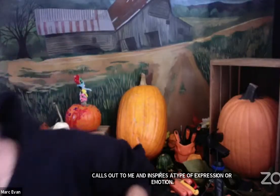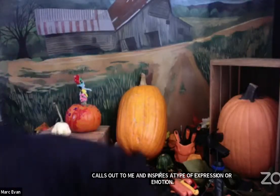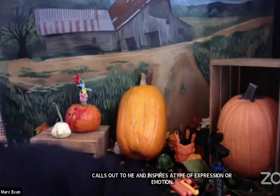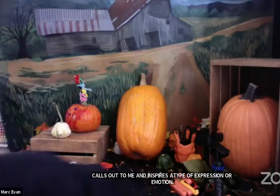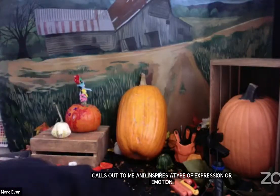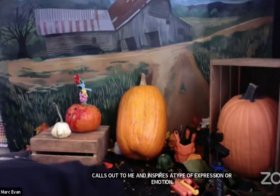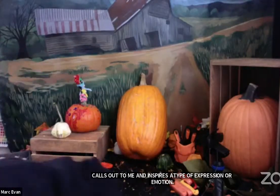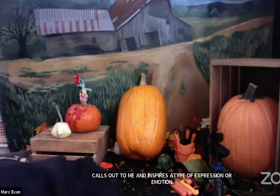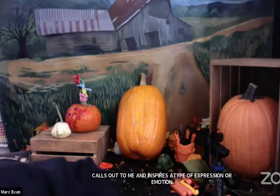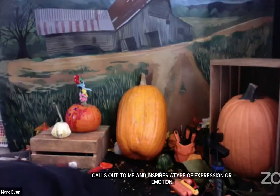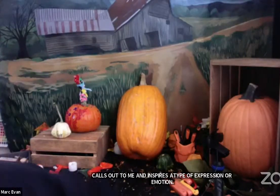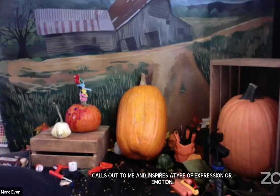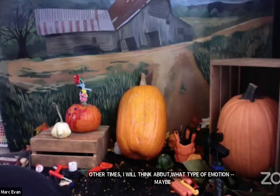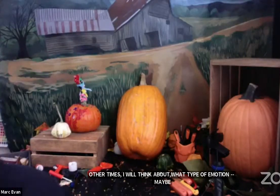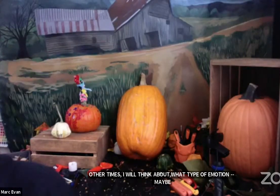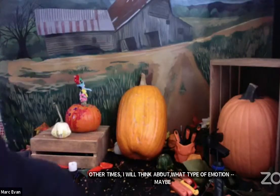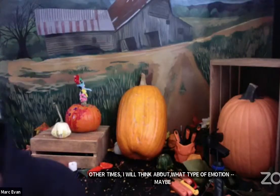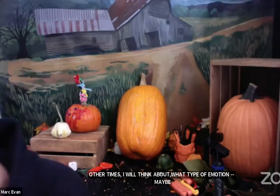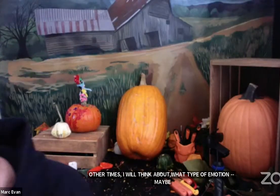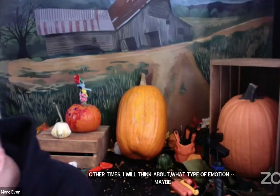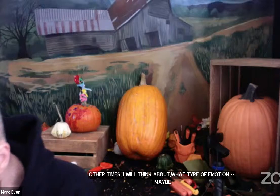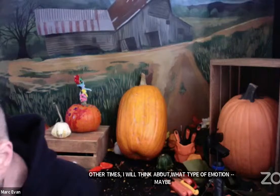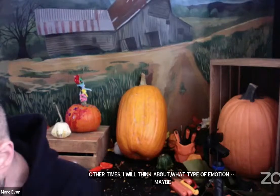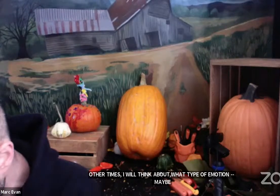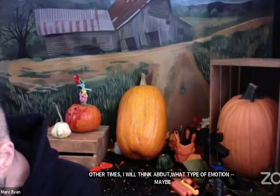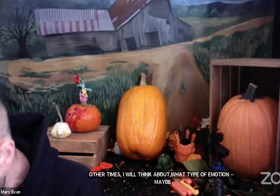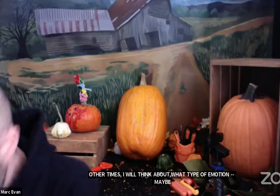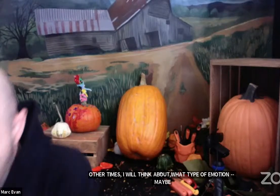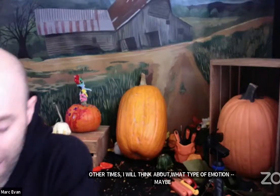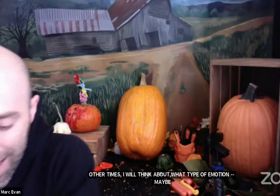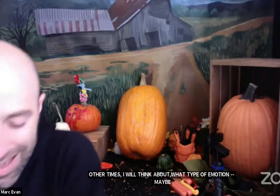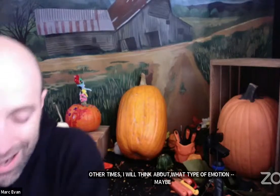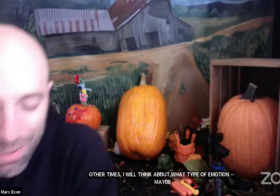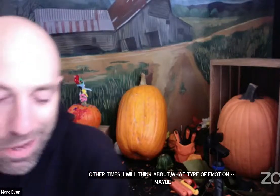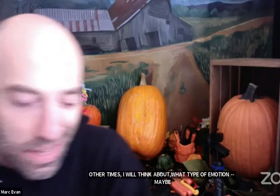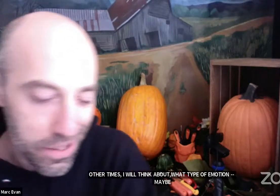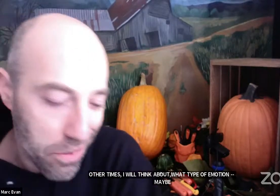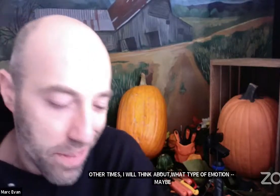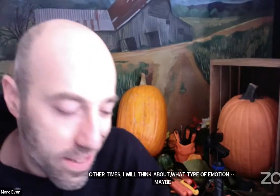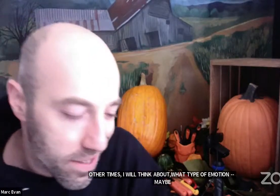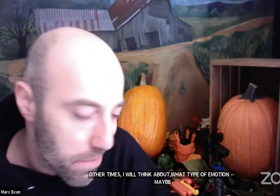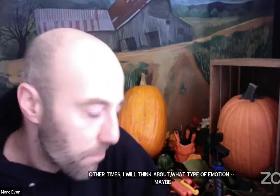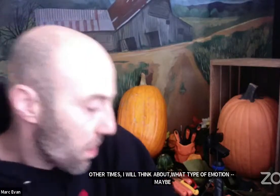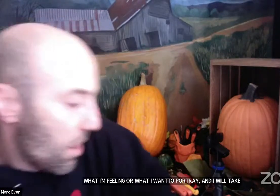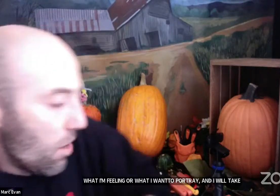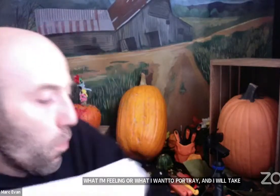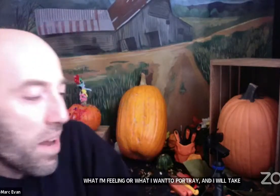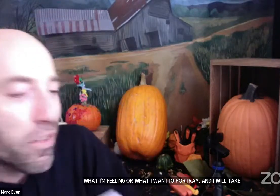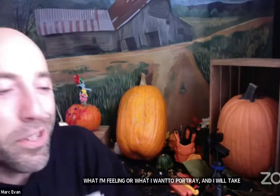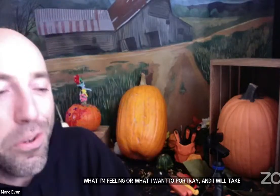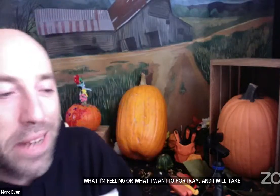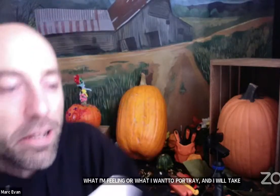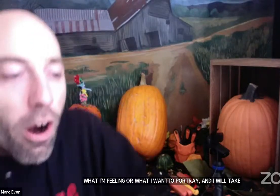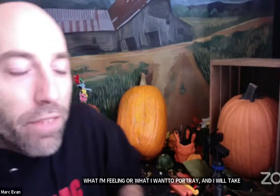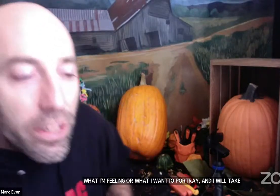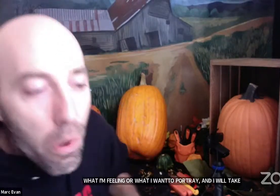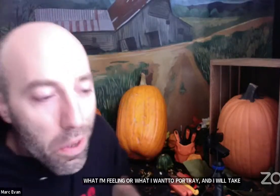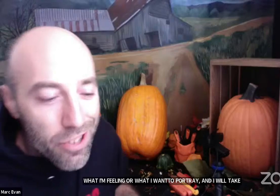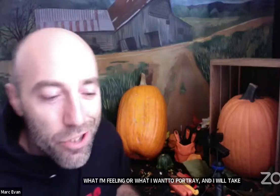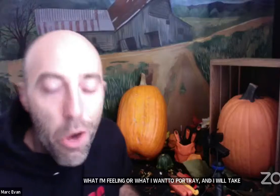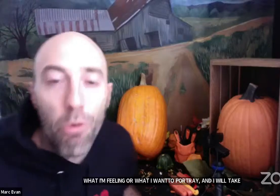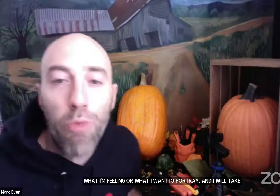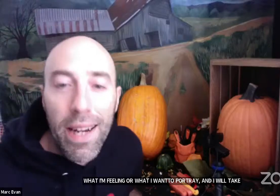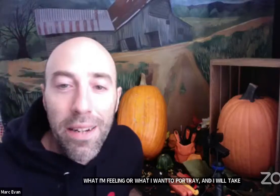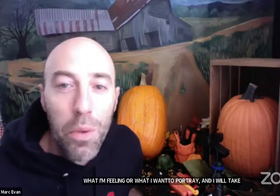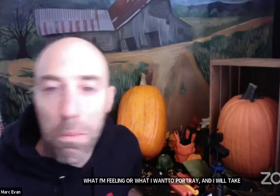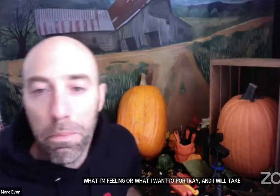paper and just really start roughly sketching out some ideas. So, these, whenever you do any carving, you don't want